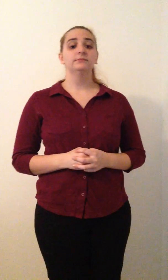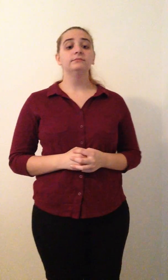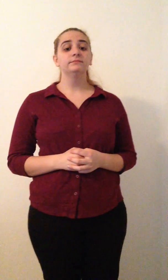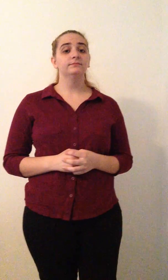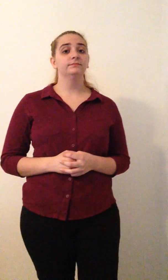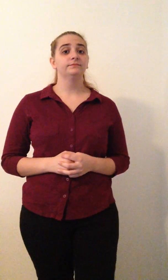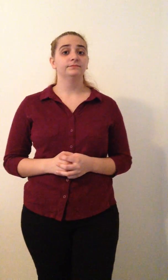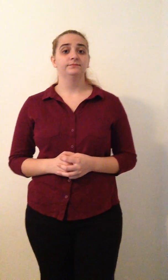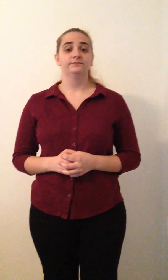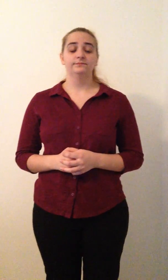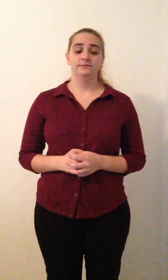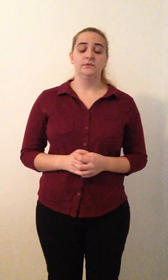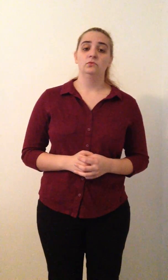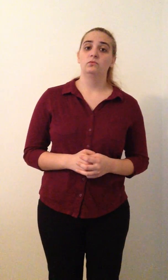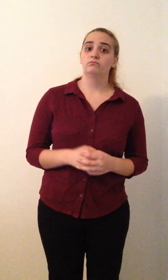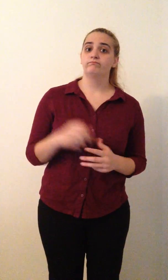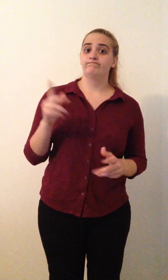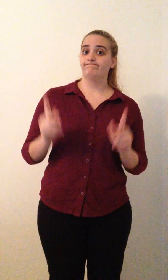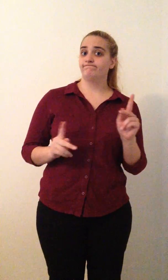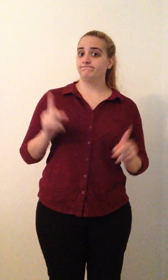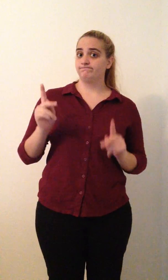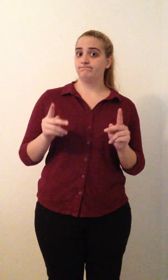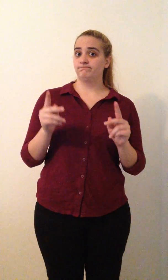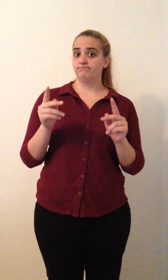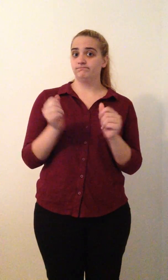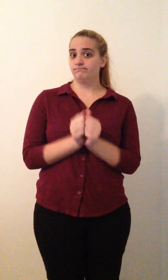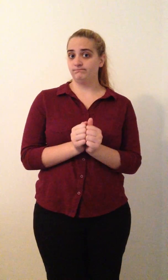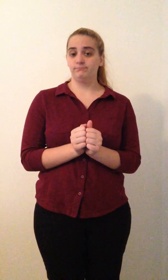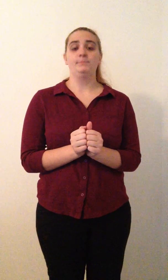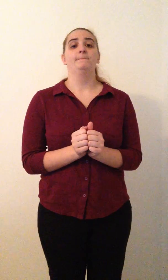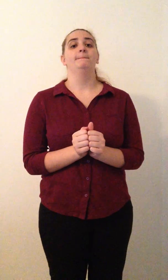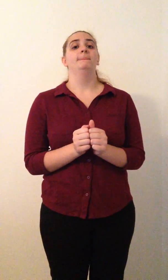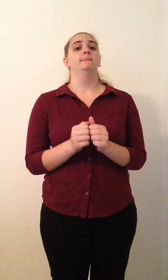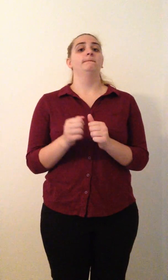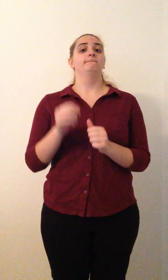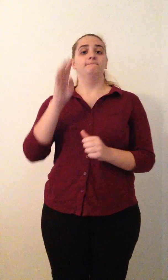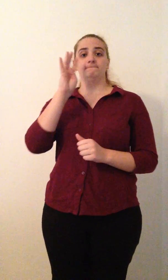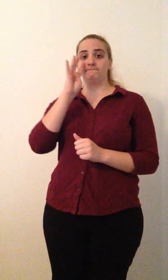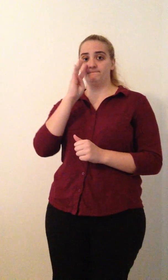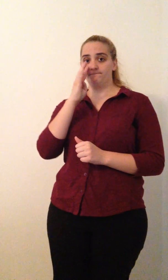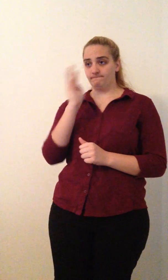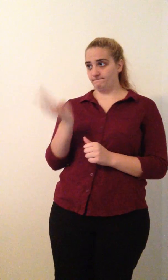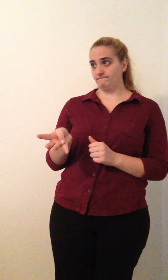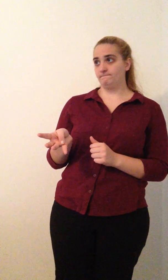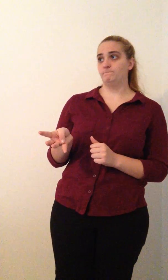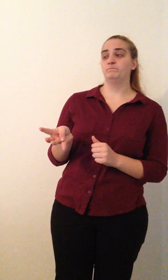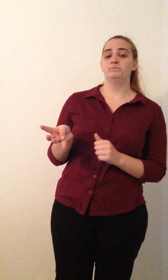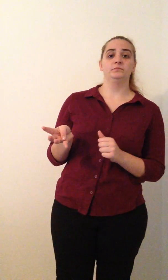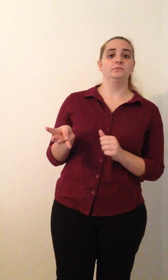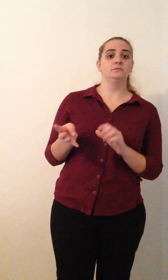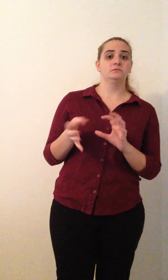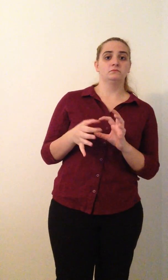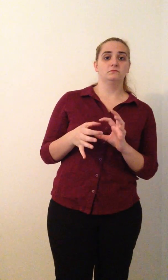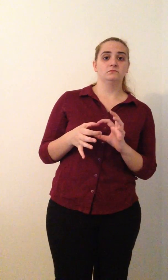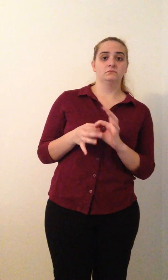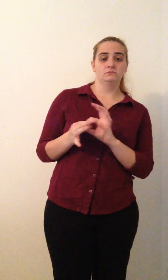the people with the avoidant attachment style tend to stay away from awareness. They distract themselves a lot of time to